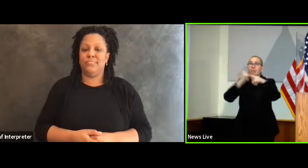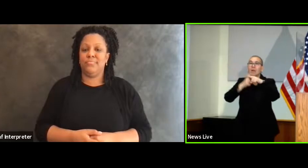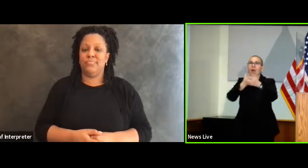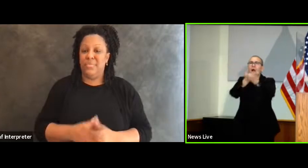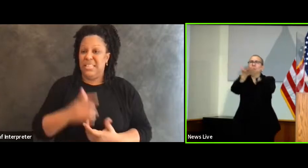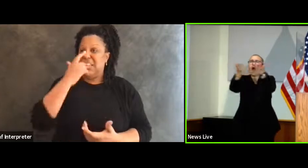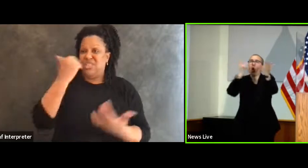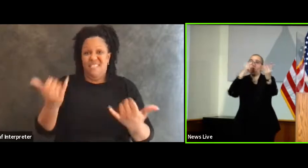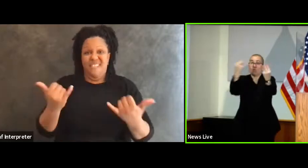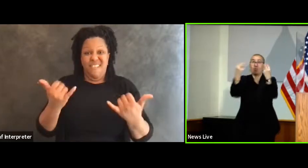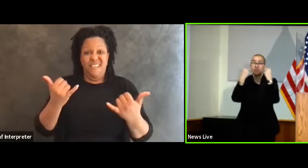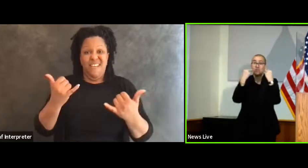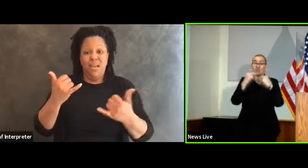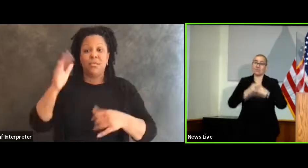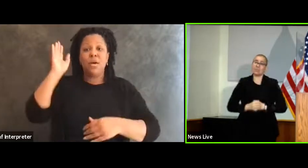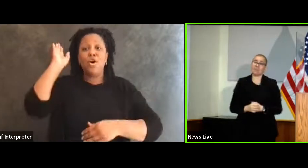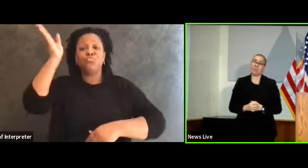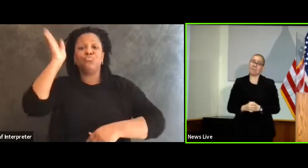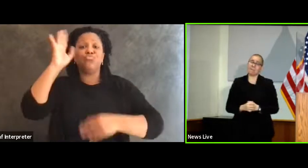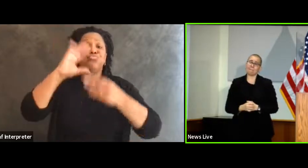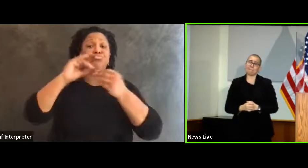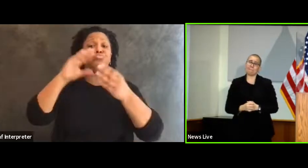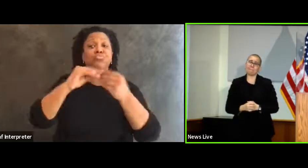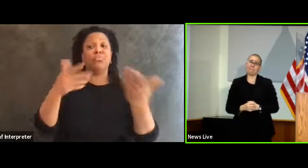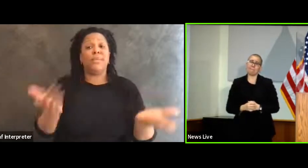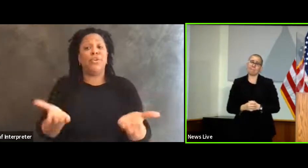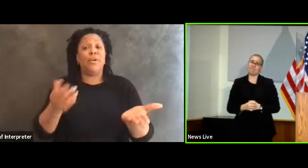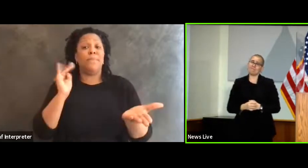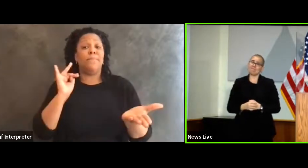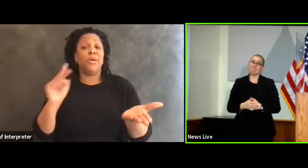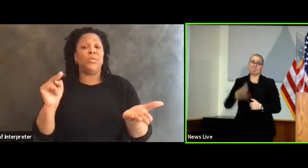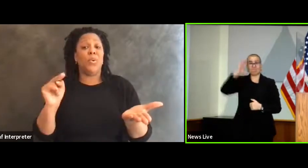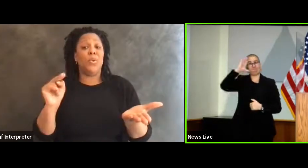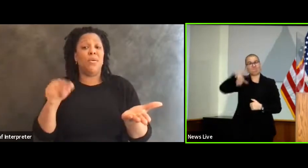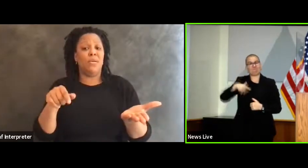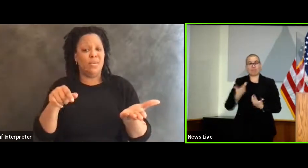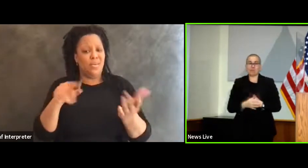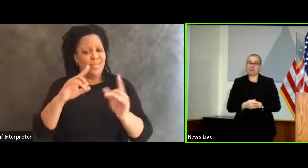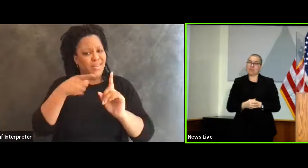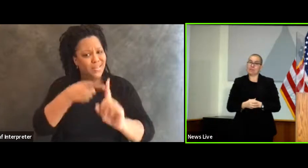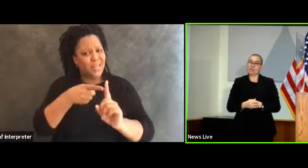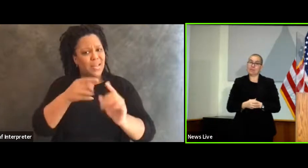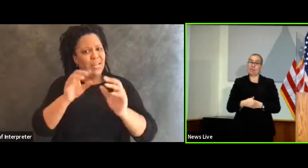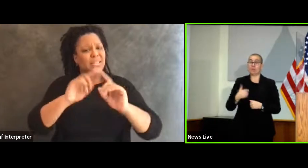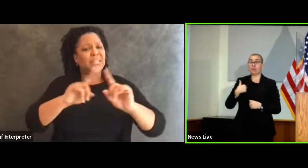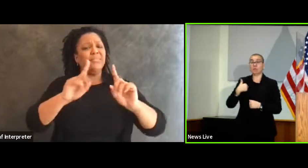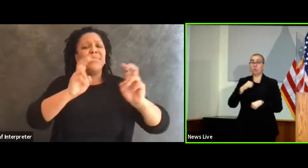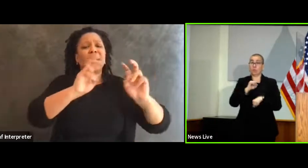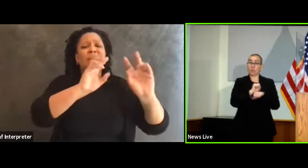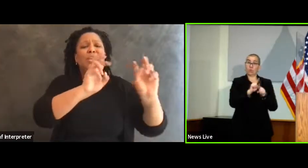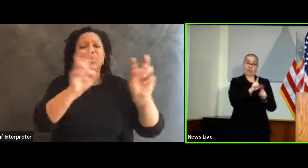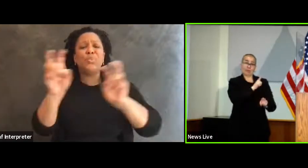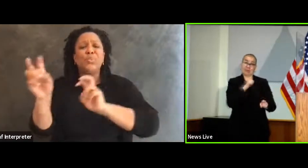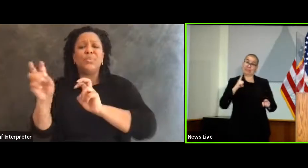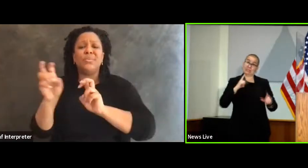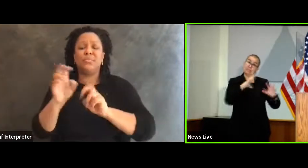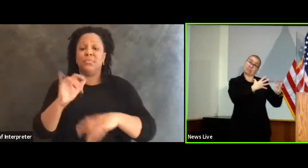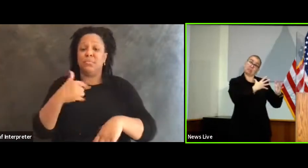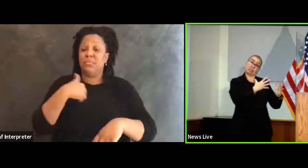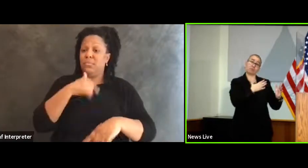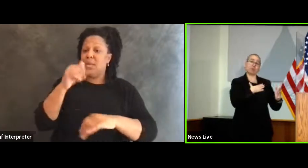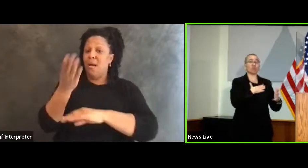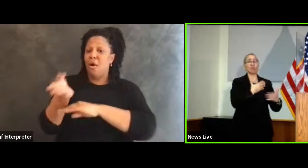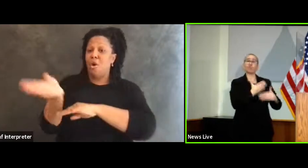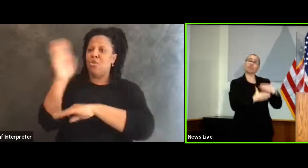important. And sometimes when we are doing our daily work over in the legislature, we lose